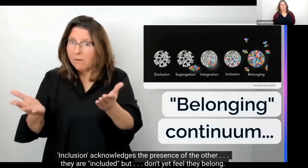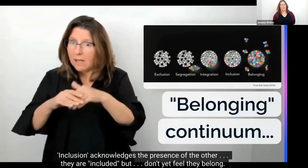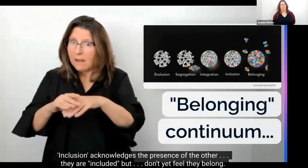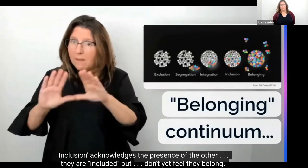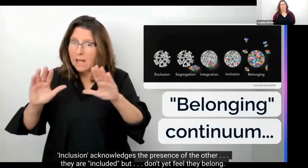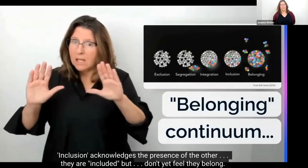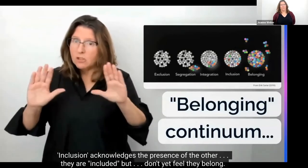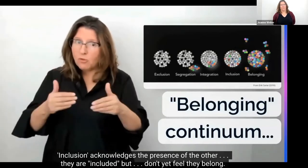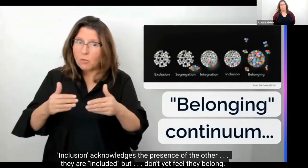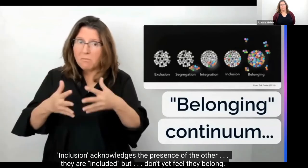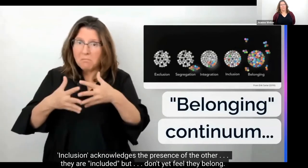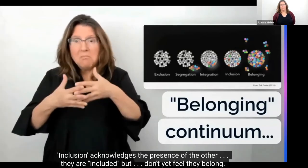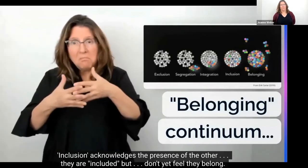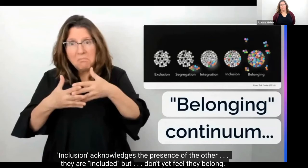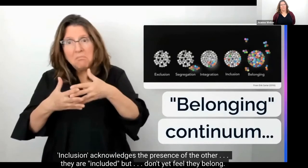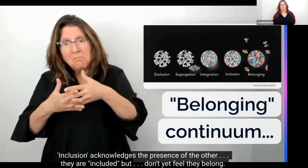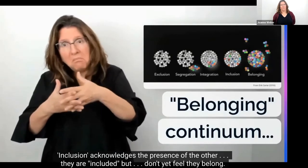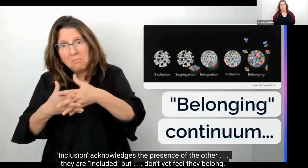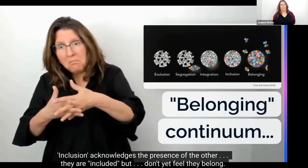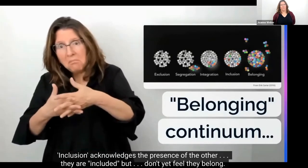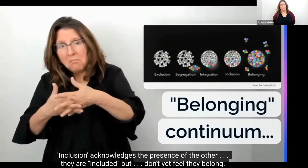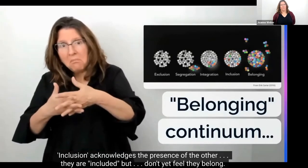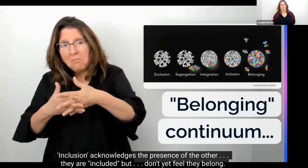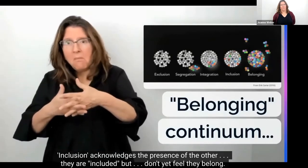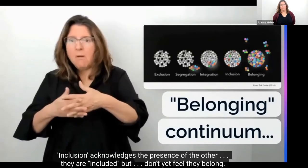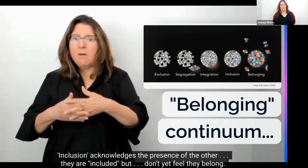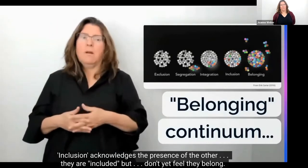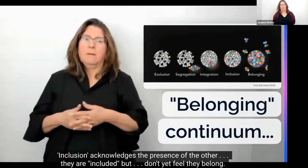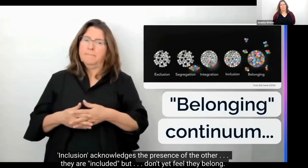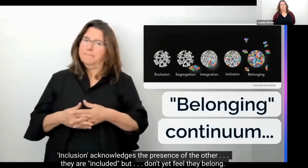They are included, but